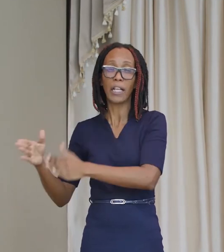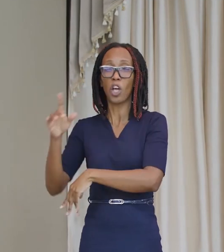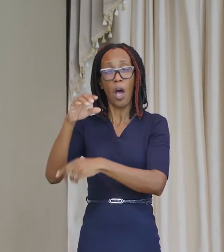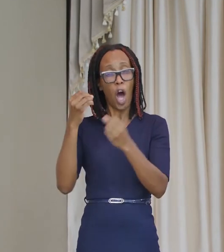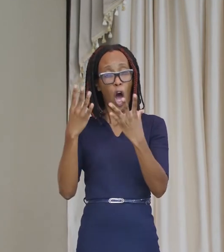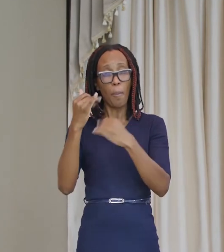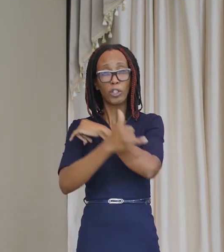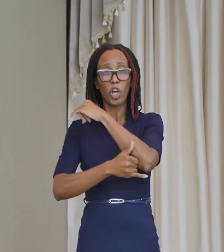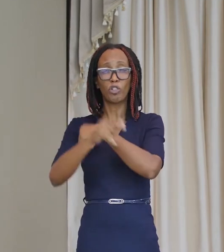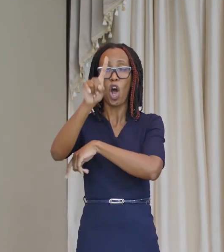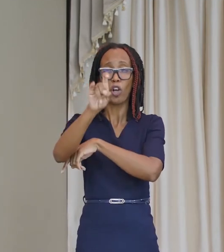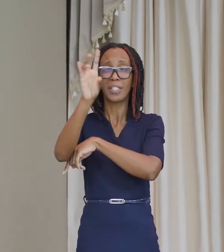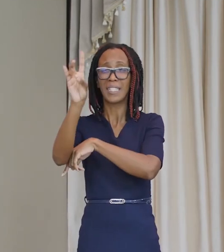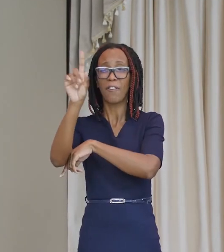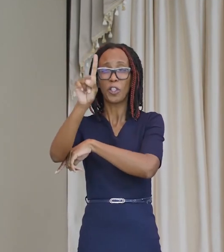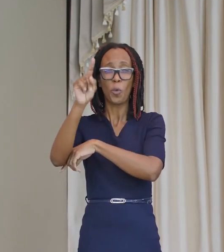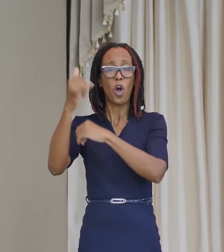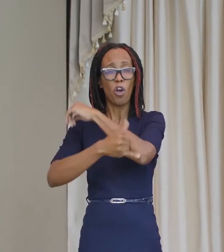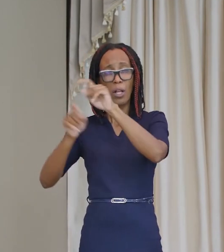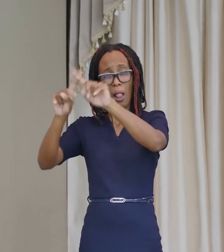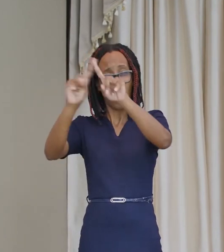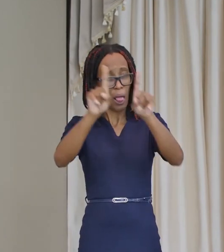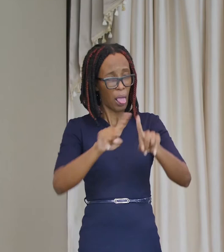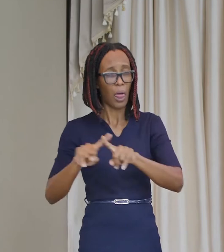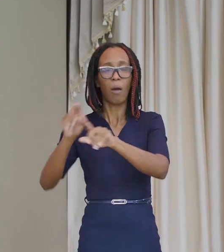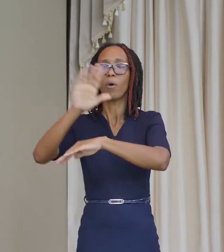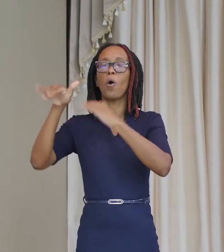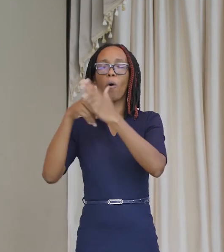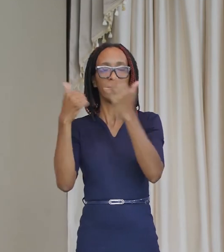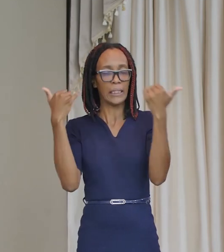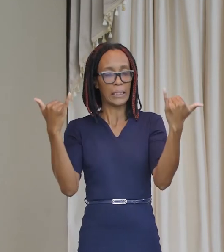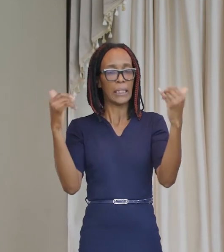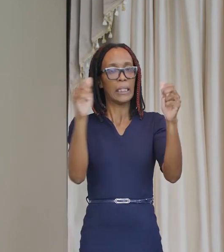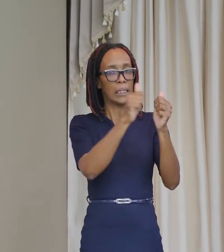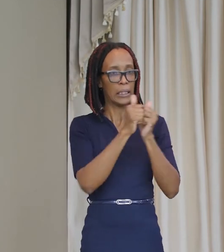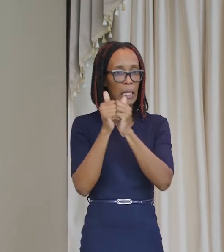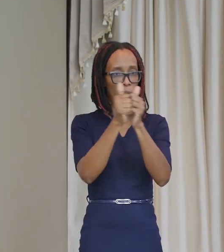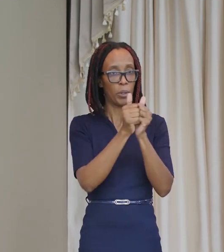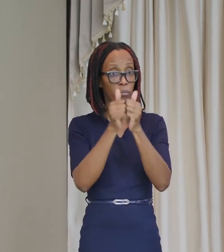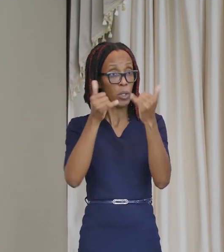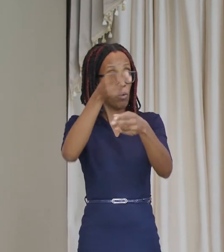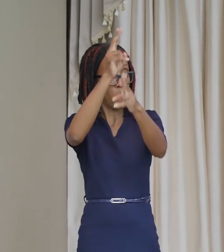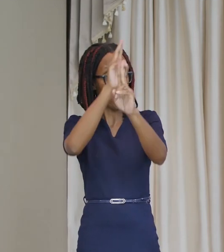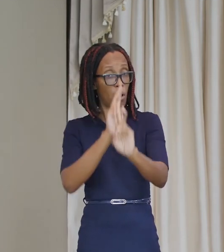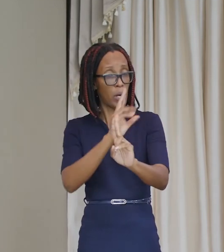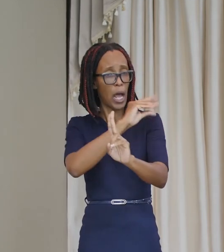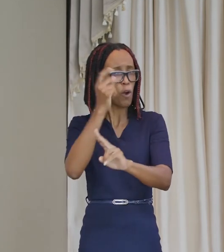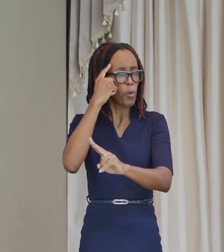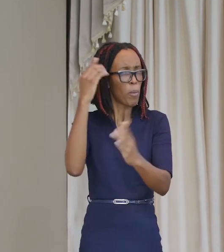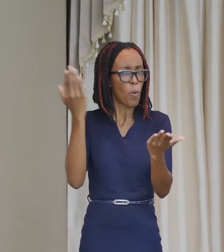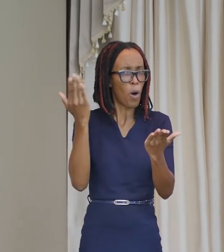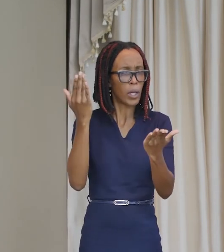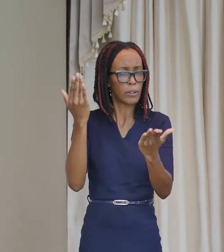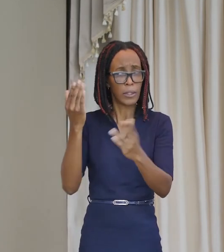countries where scouting exists. We have come to honor and recall not only